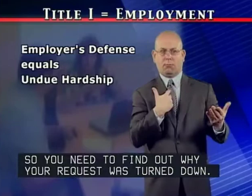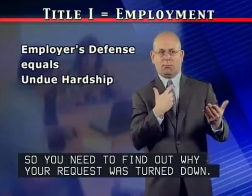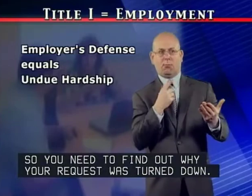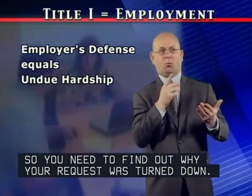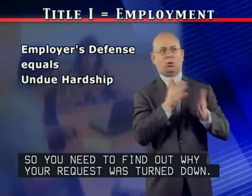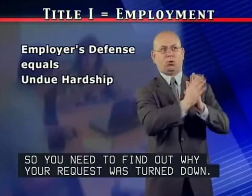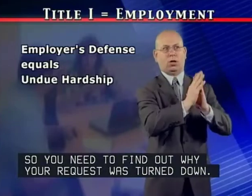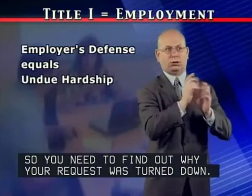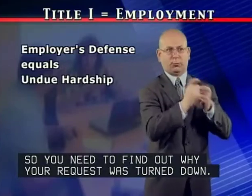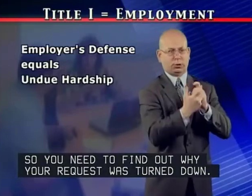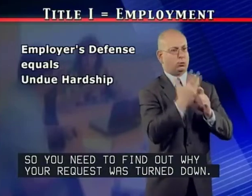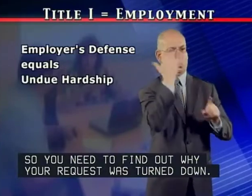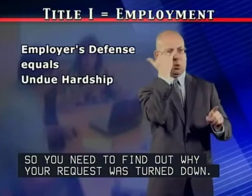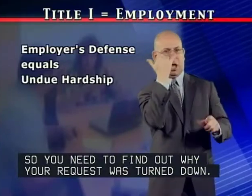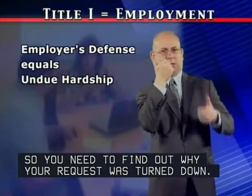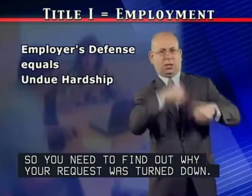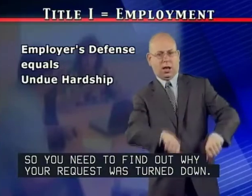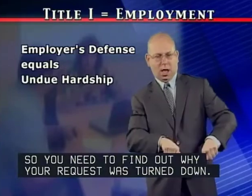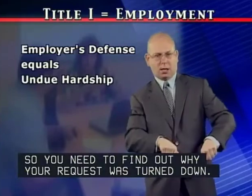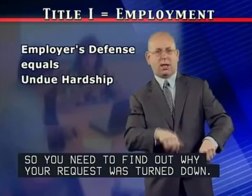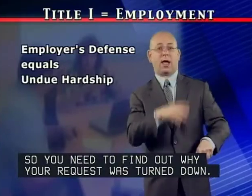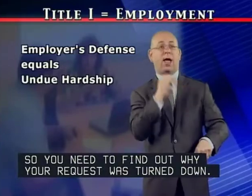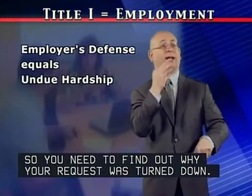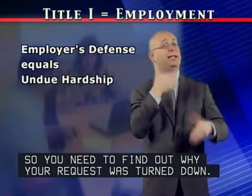So you need to find out why your request was turned down.